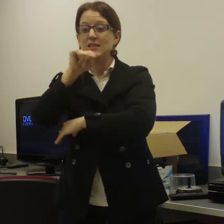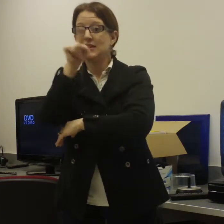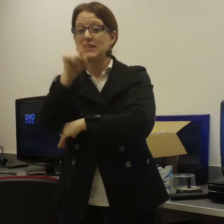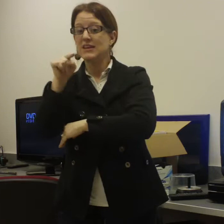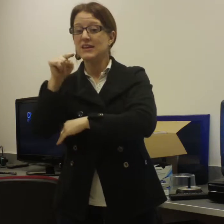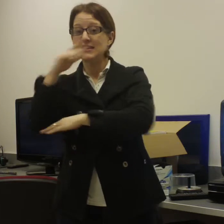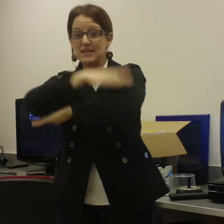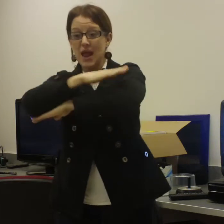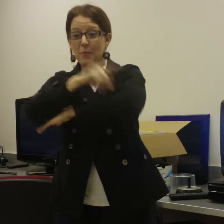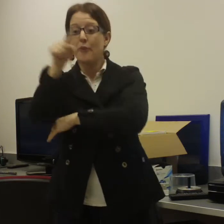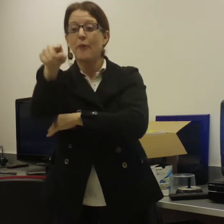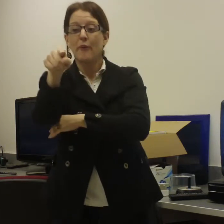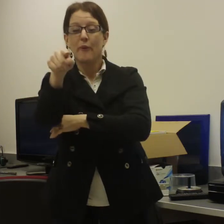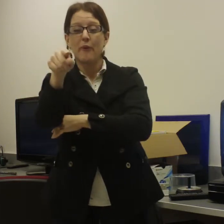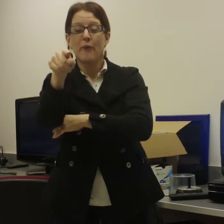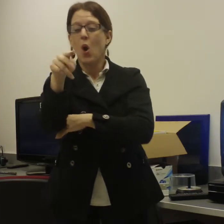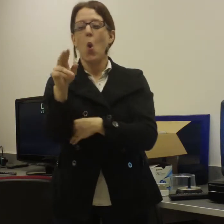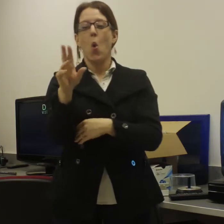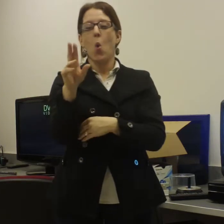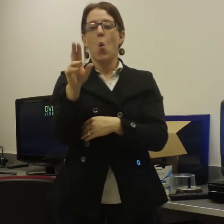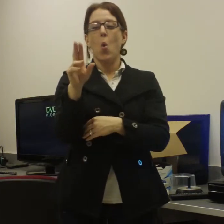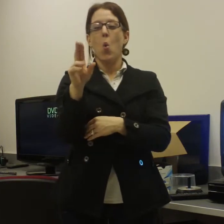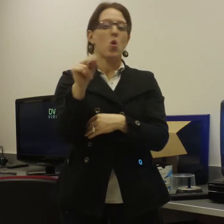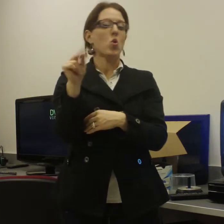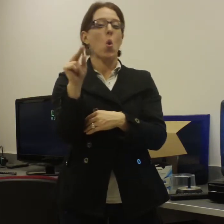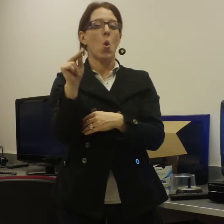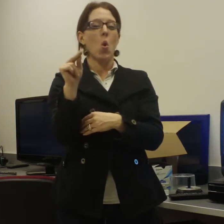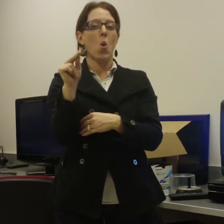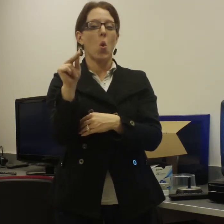and there was a first place, Alex Evans table.